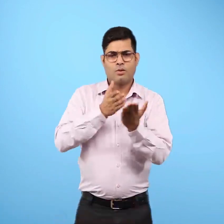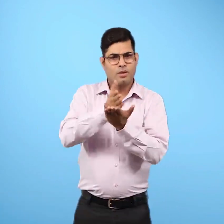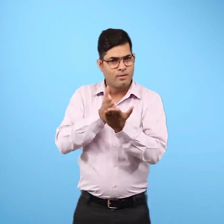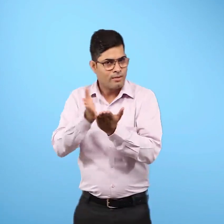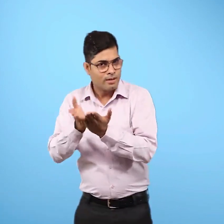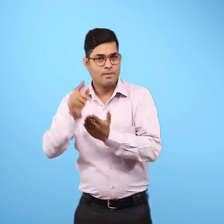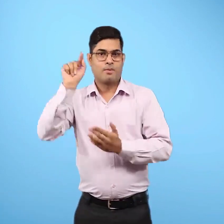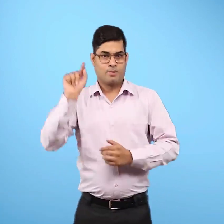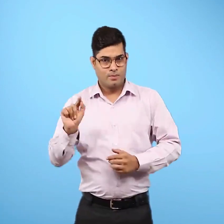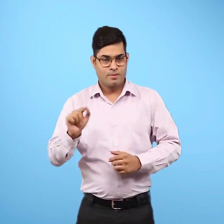and Divide.